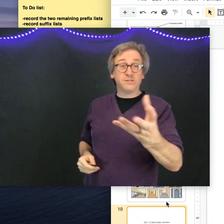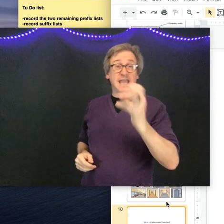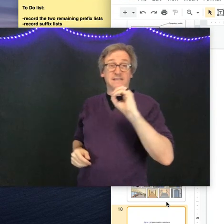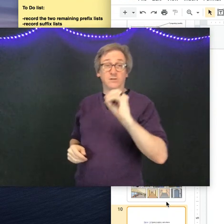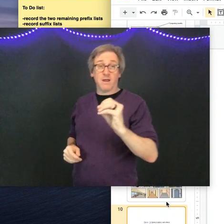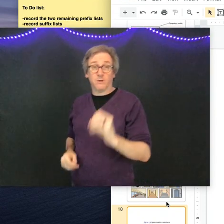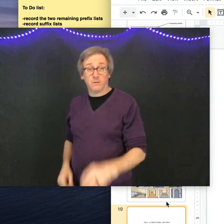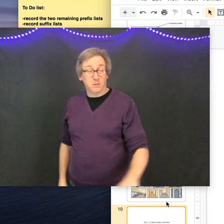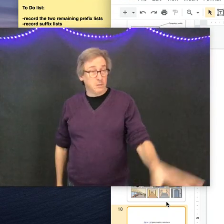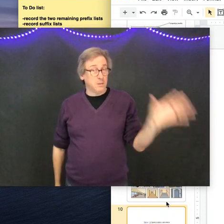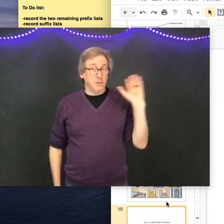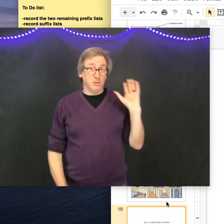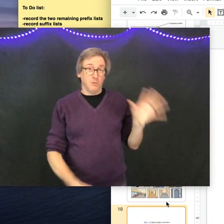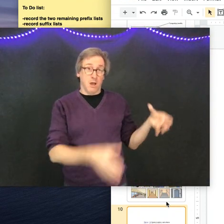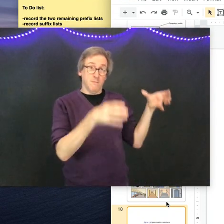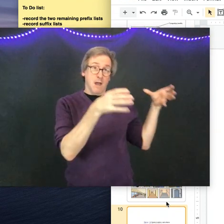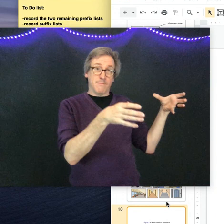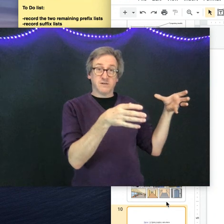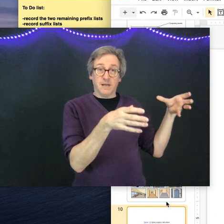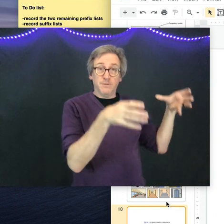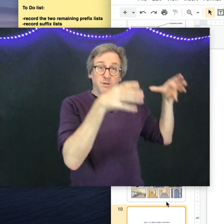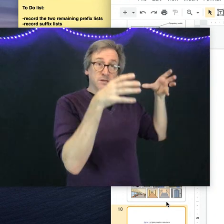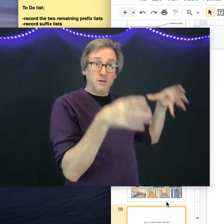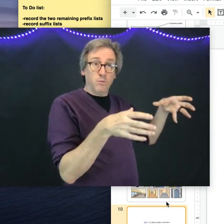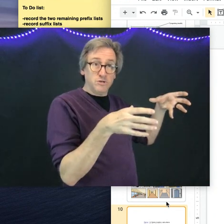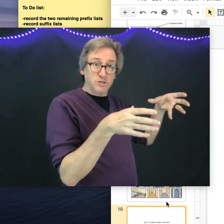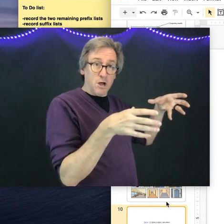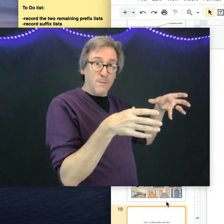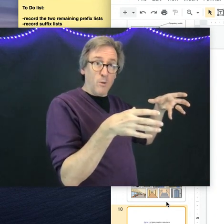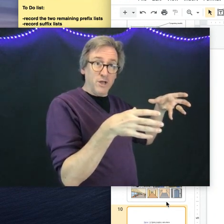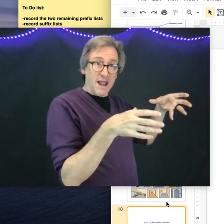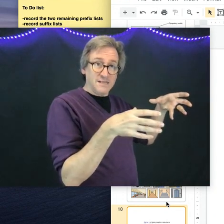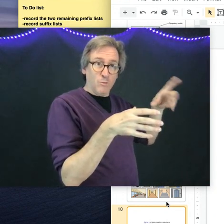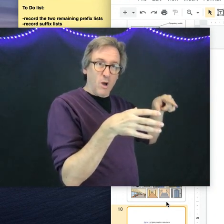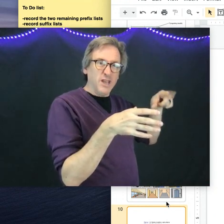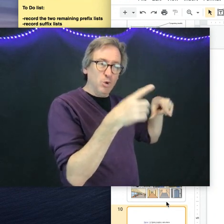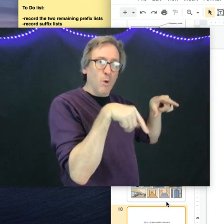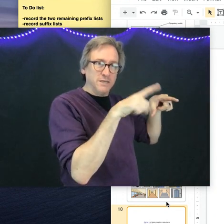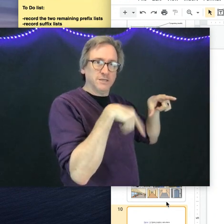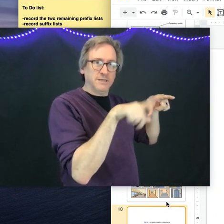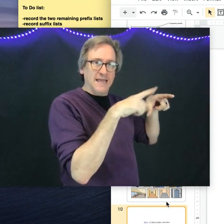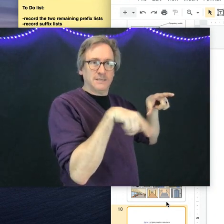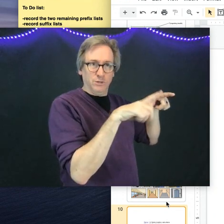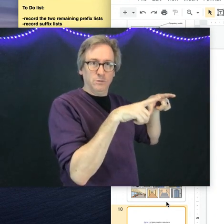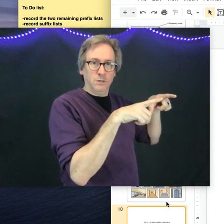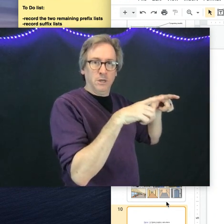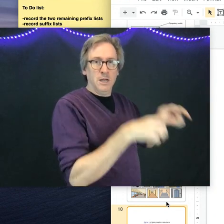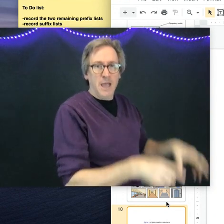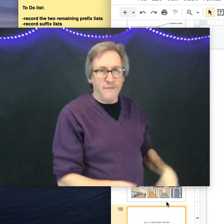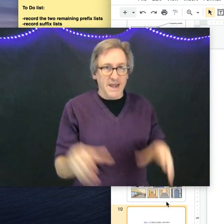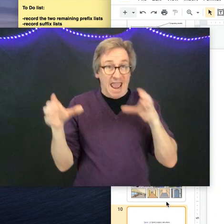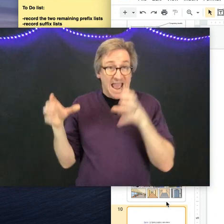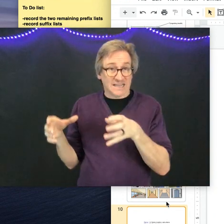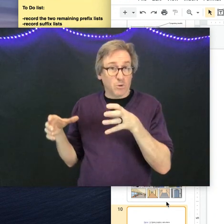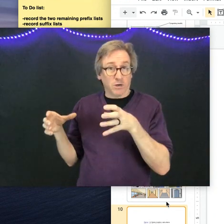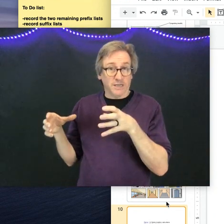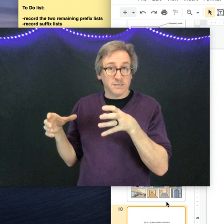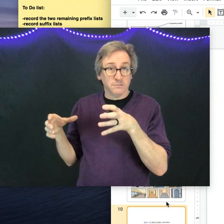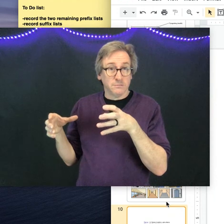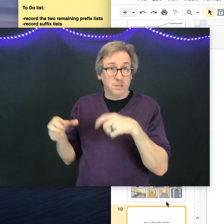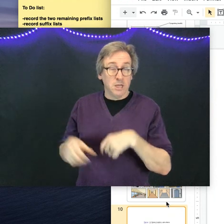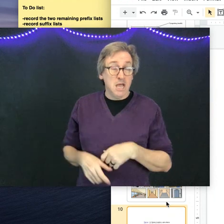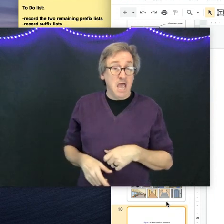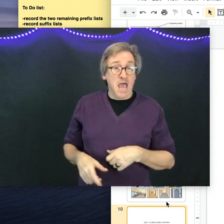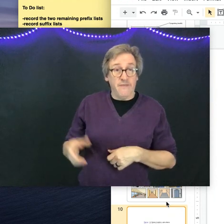So here's the ASL grammar. Eyebrows up, talk about what you want to get to, and then ask where it